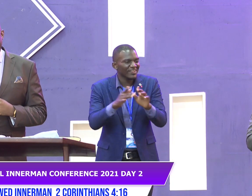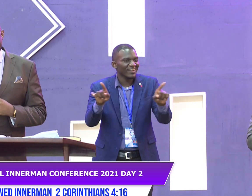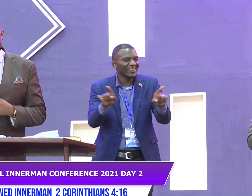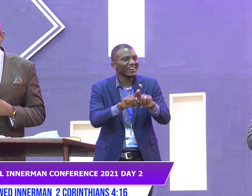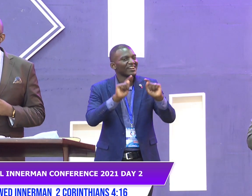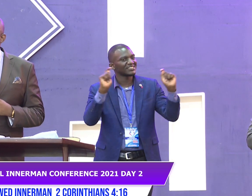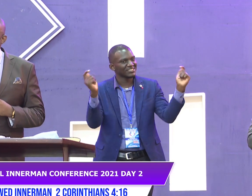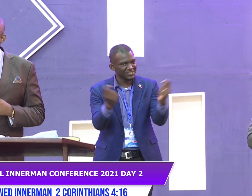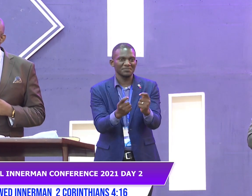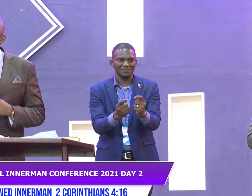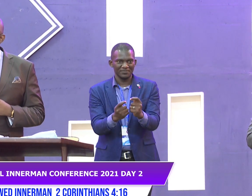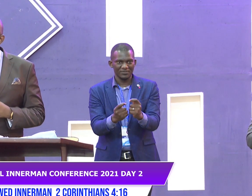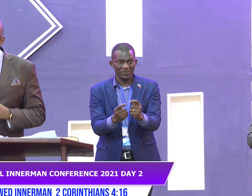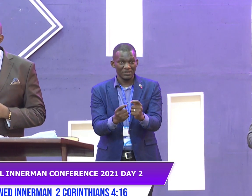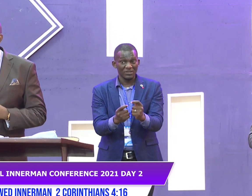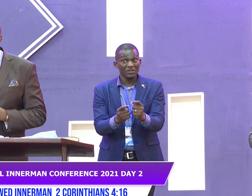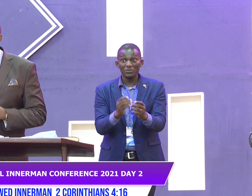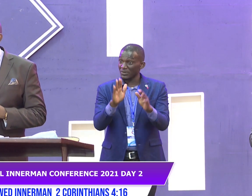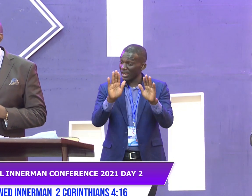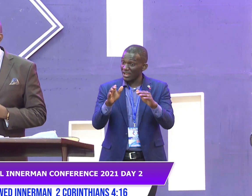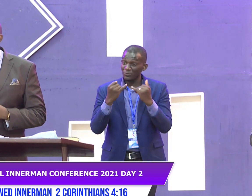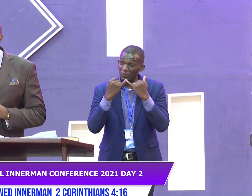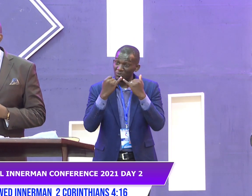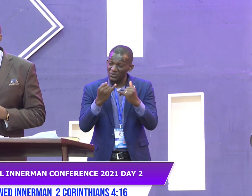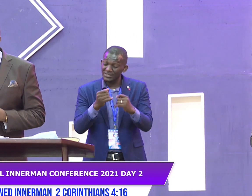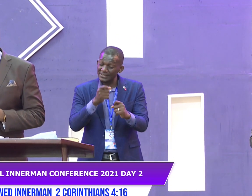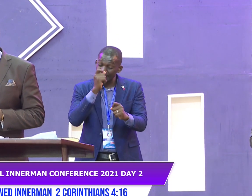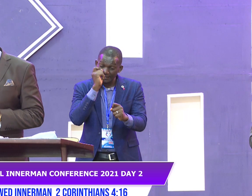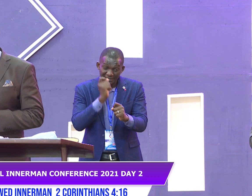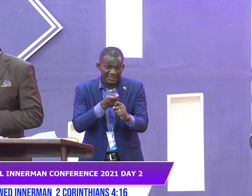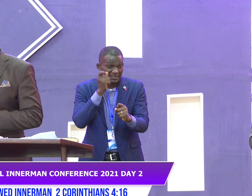a team. It would have been such a